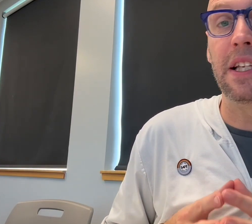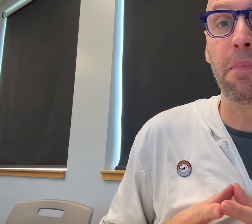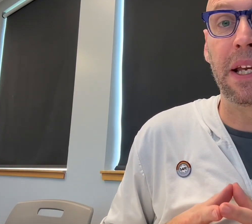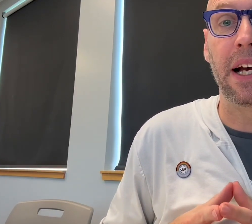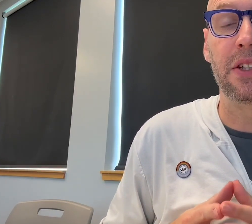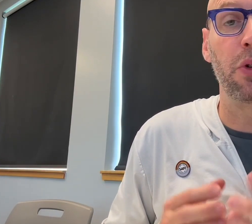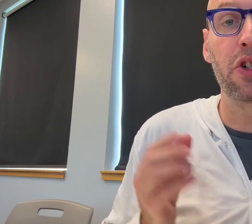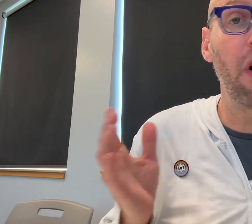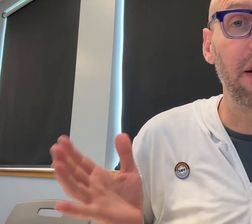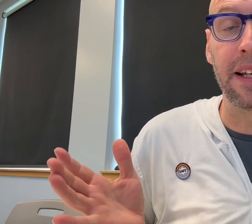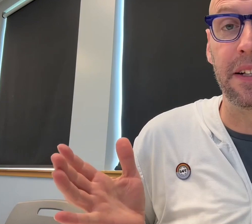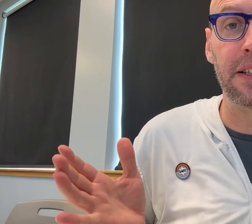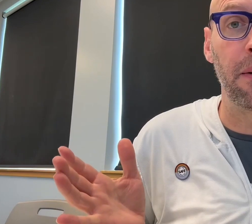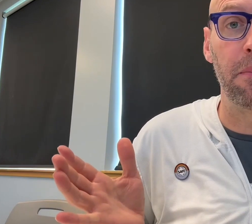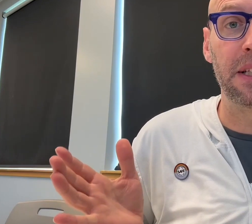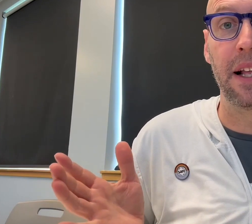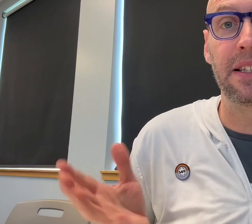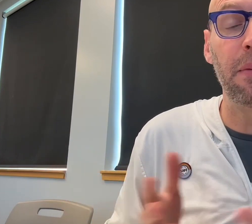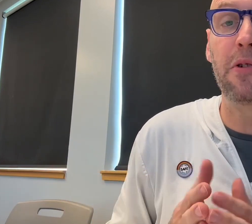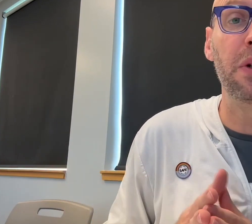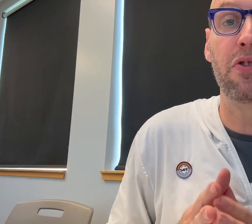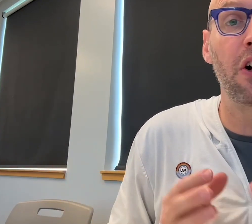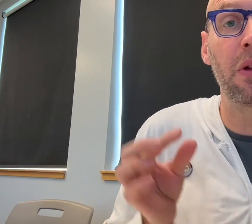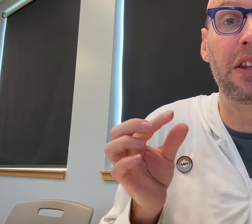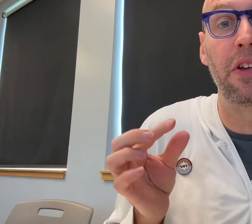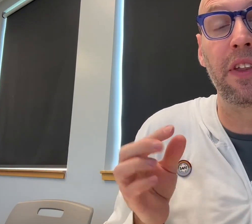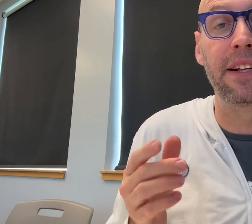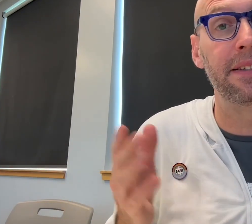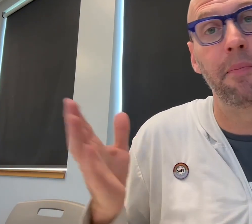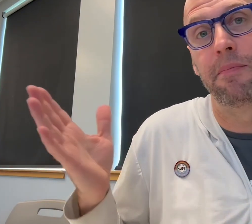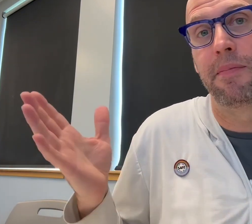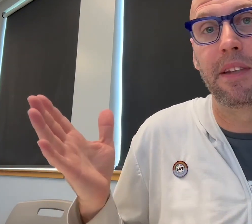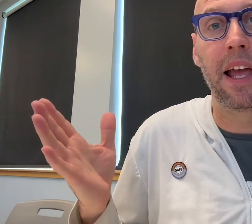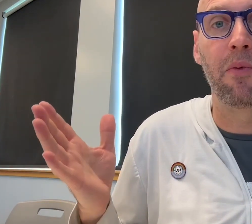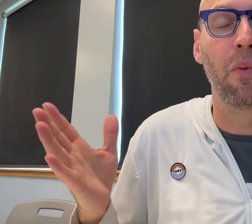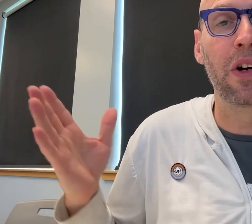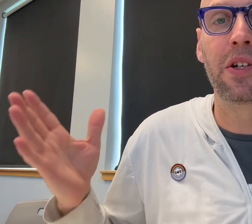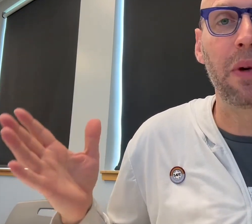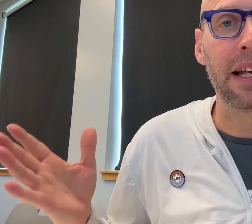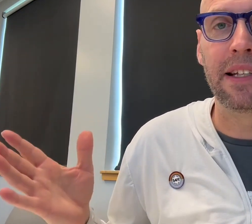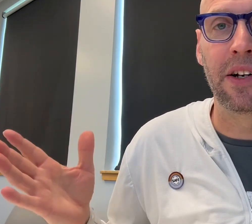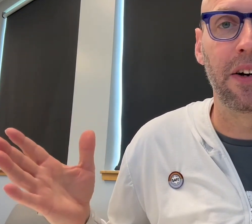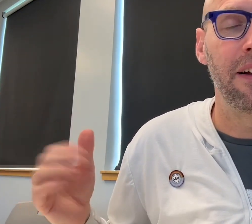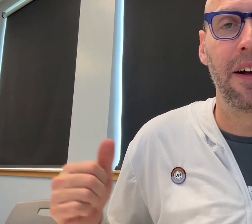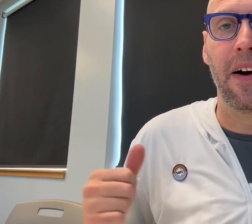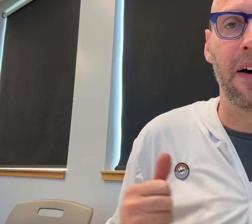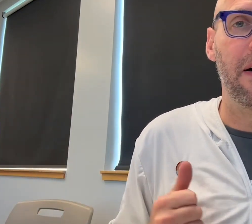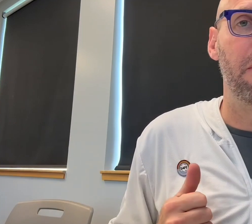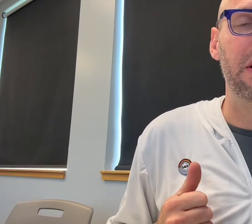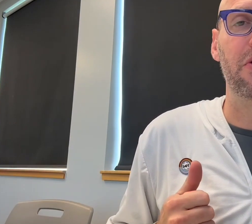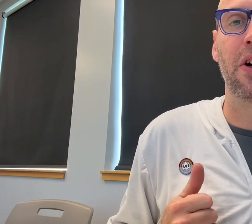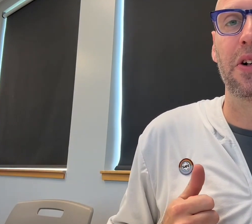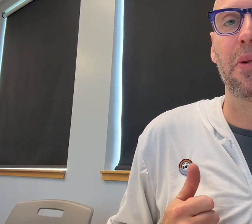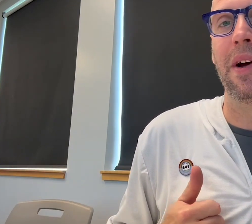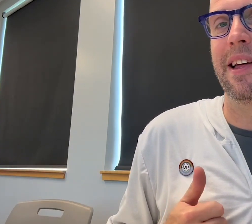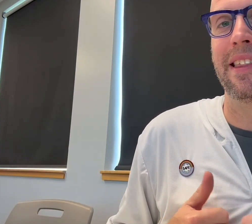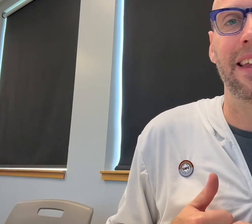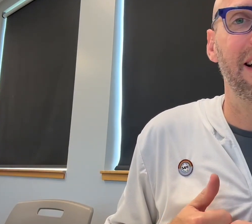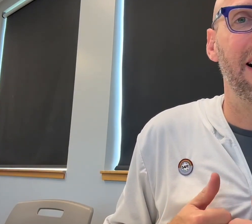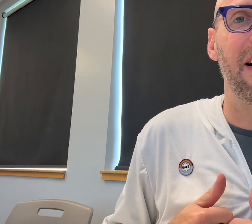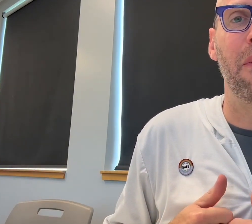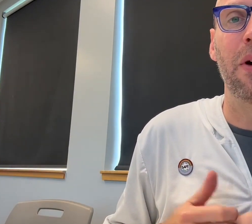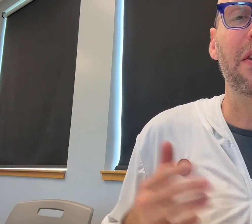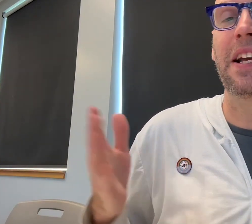do this because we're struggling in some sense. Sometimes we struggle with little things. Hey, where should we eat dinner? We struggle